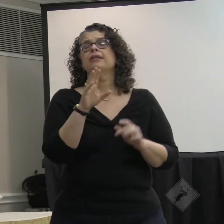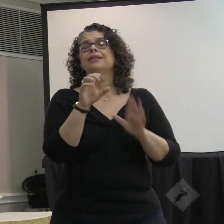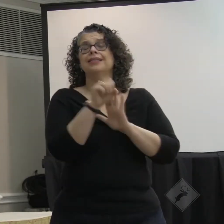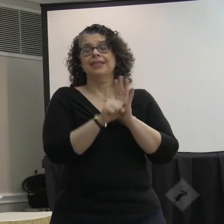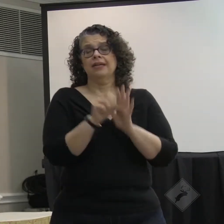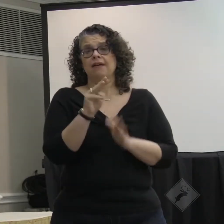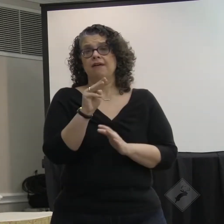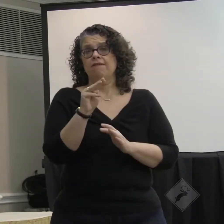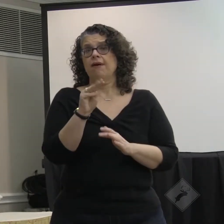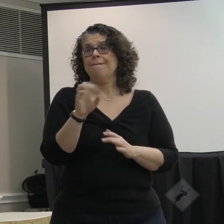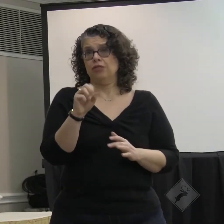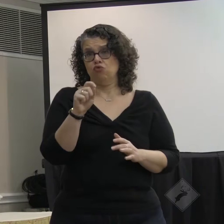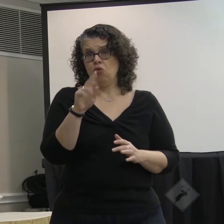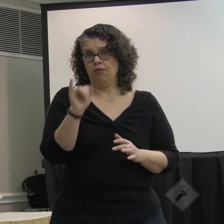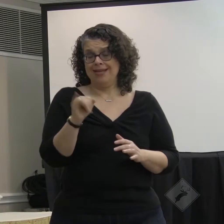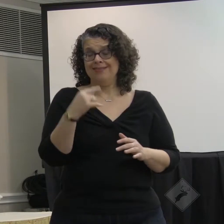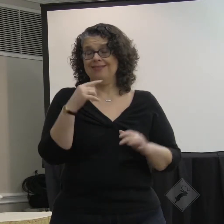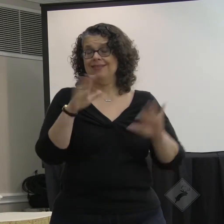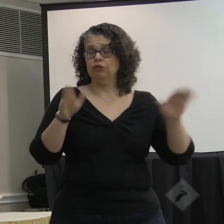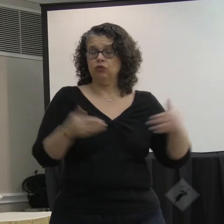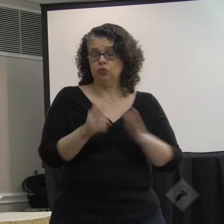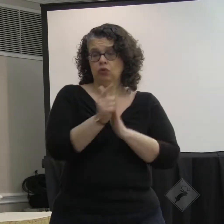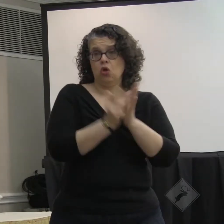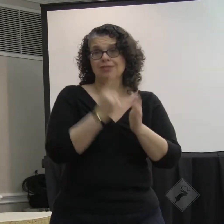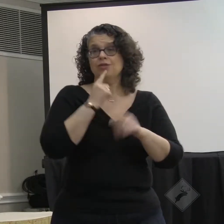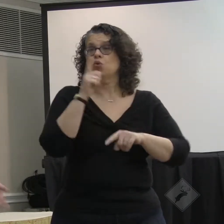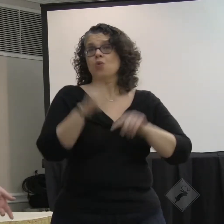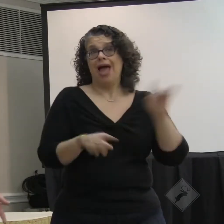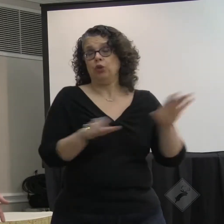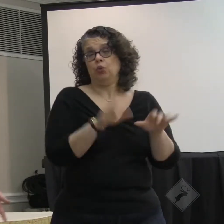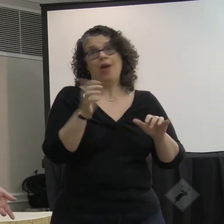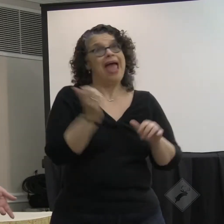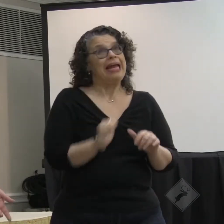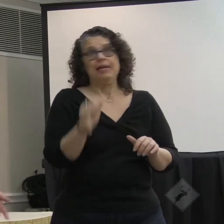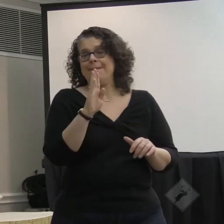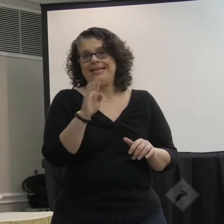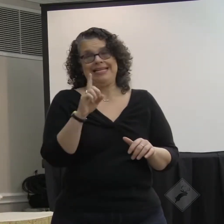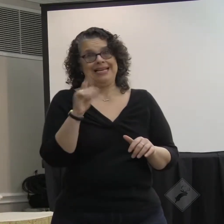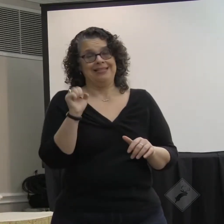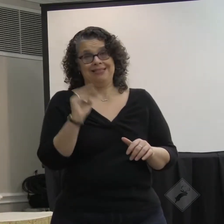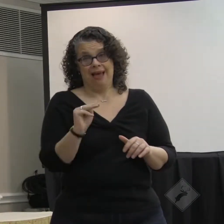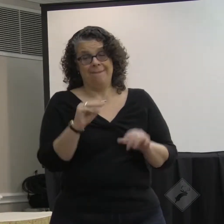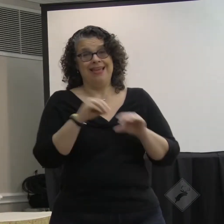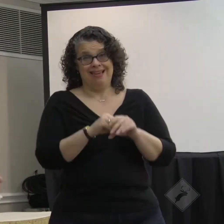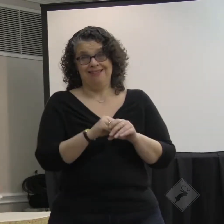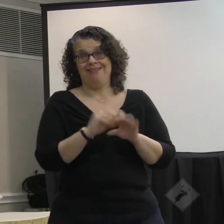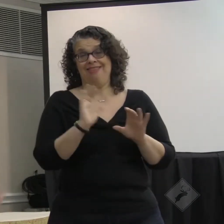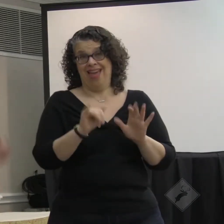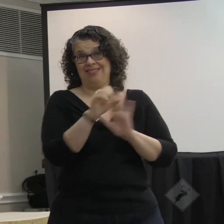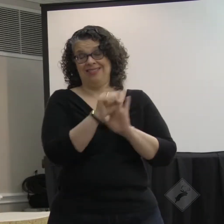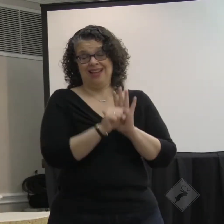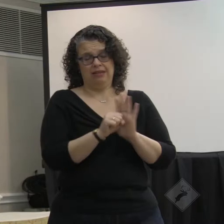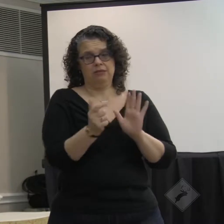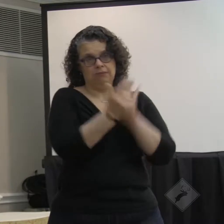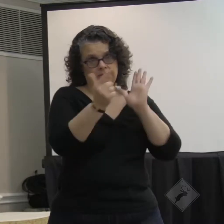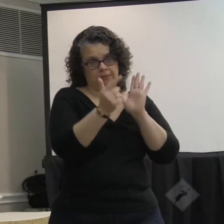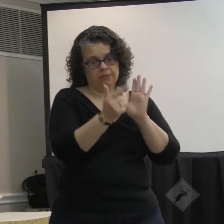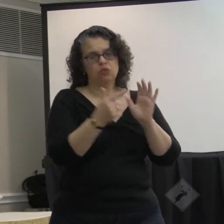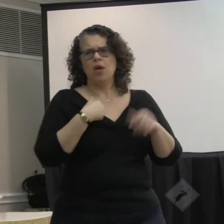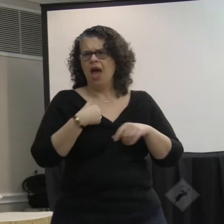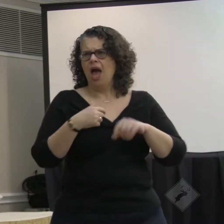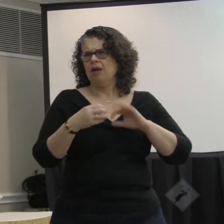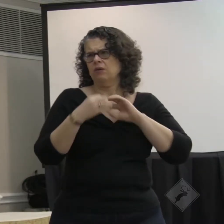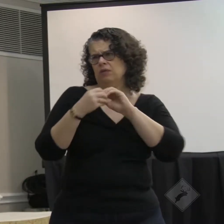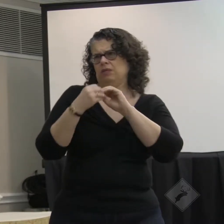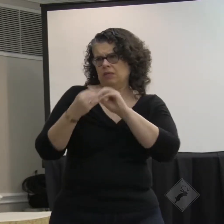legislation that would say that you could not do BDSM in the state of Missouri, right? So we had to fight them back in the media,